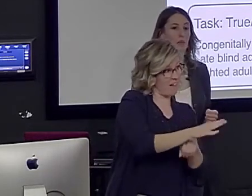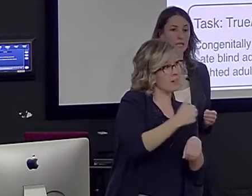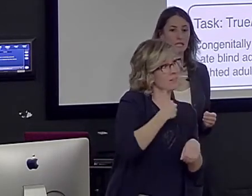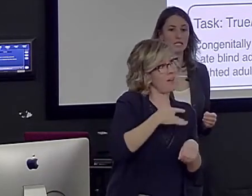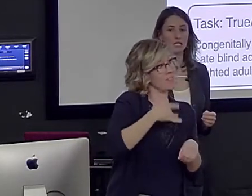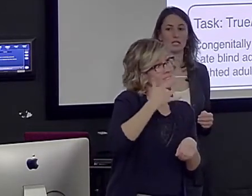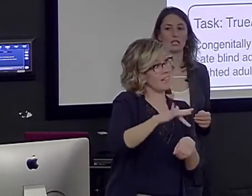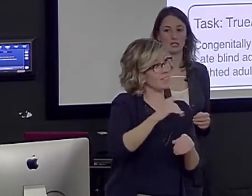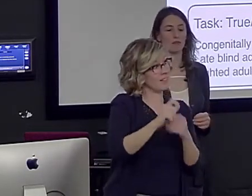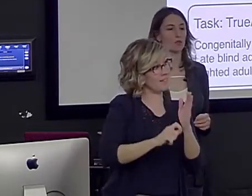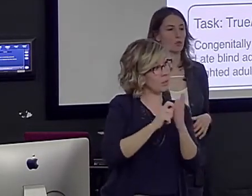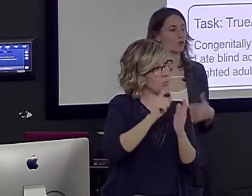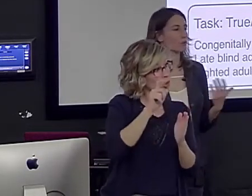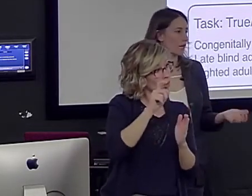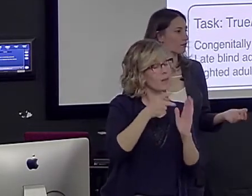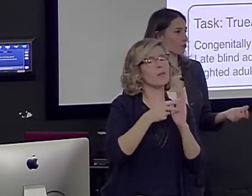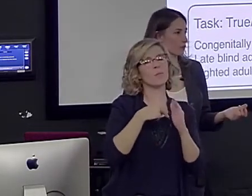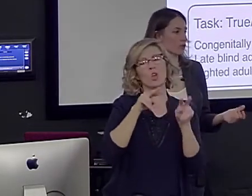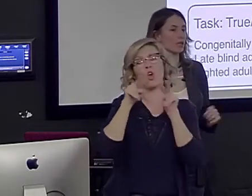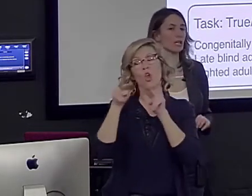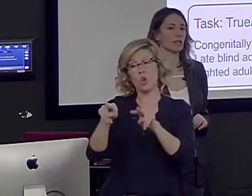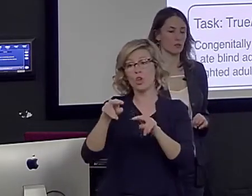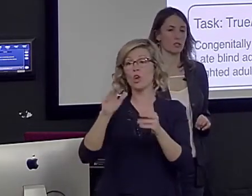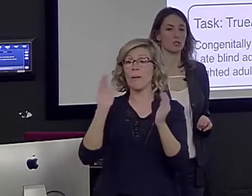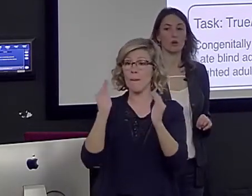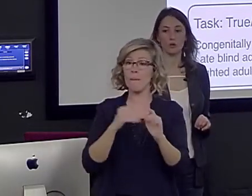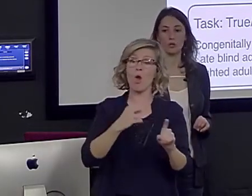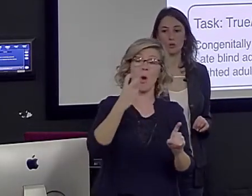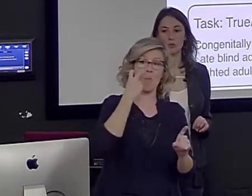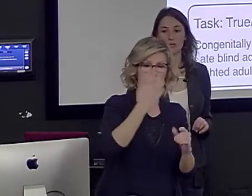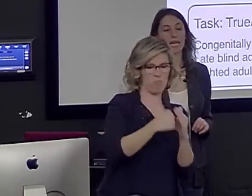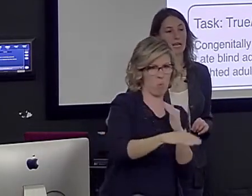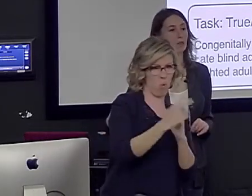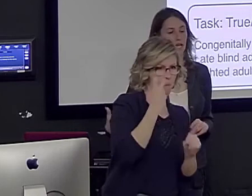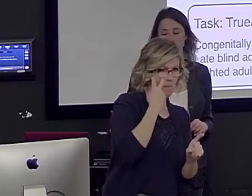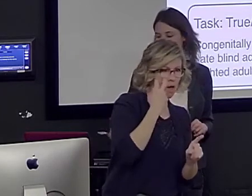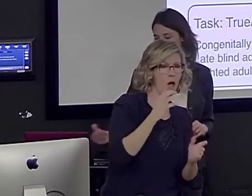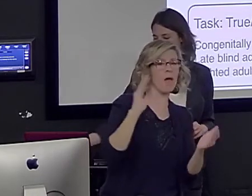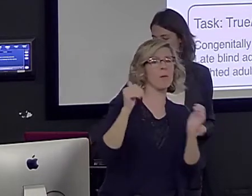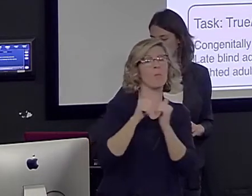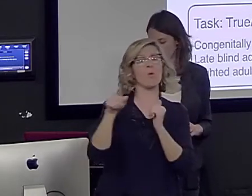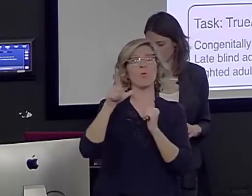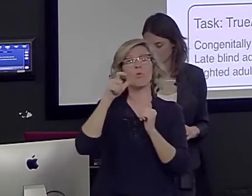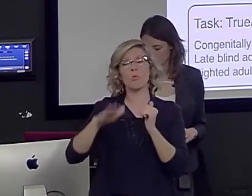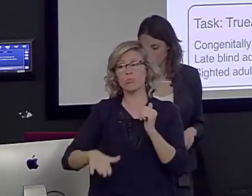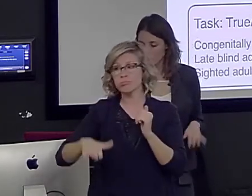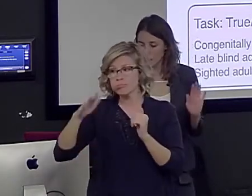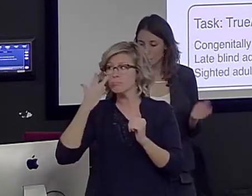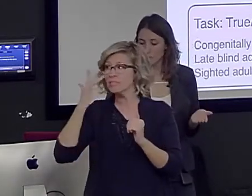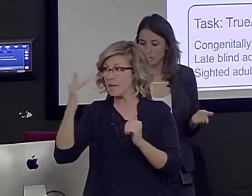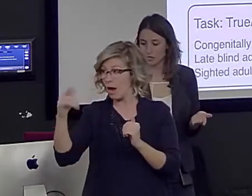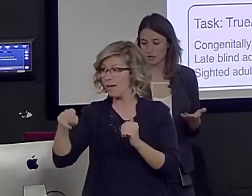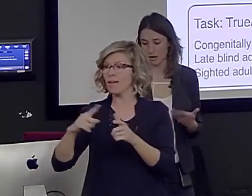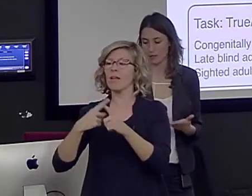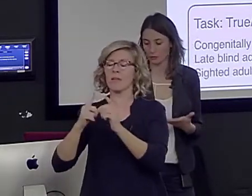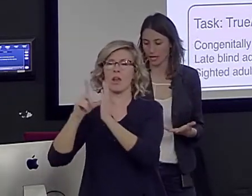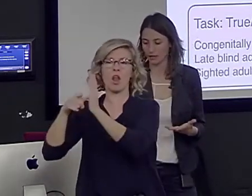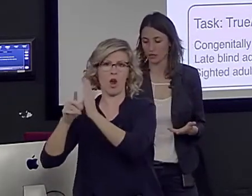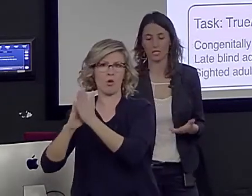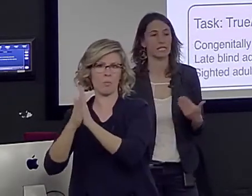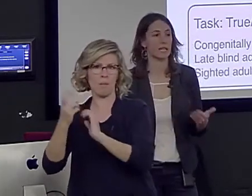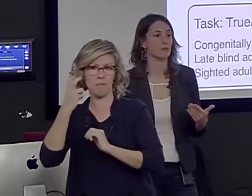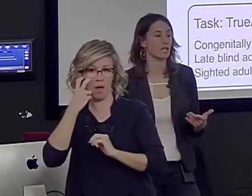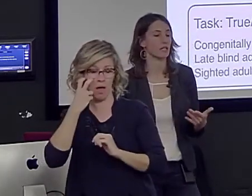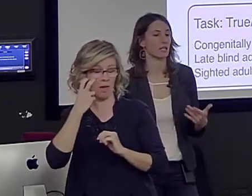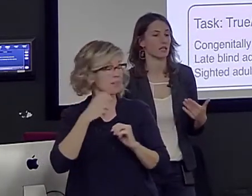compared plasticity in individuals who are blind from birth versus those who became blind later in their life. So these in red